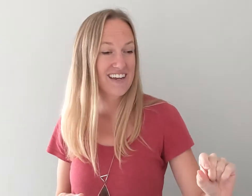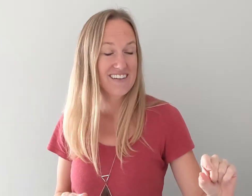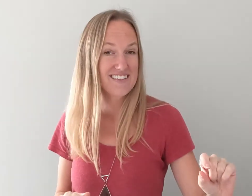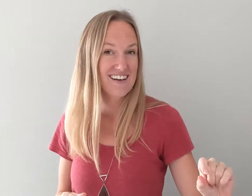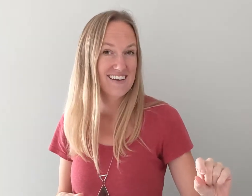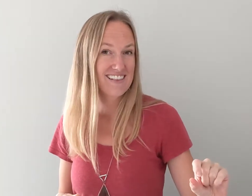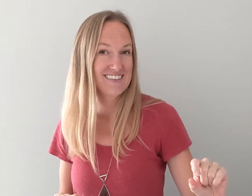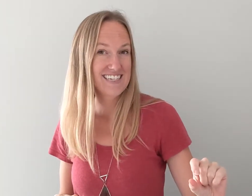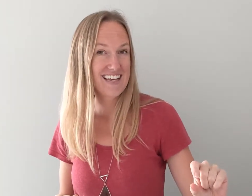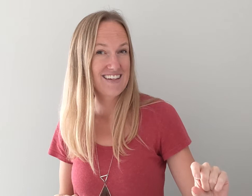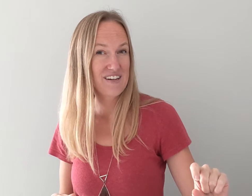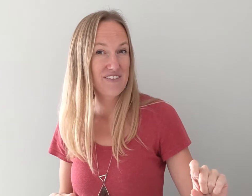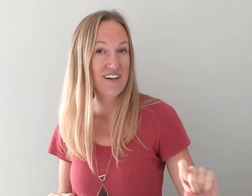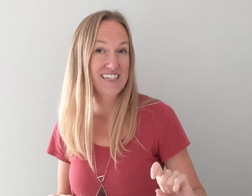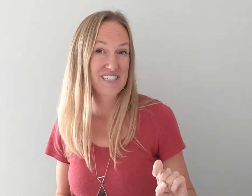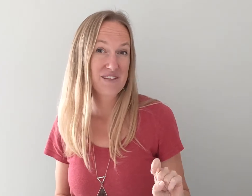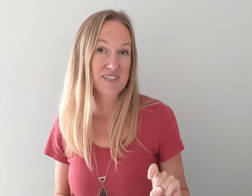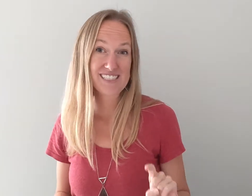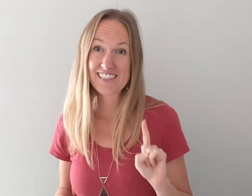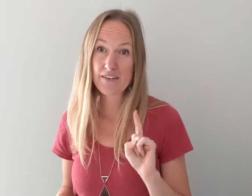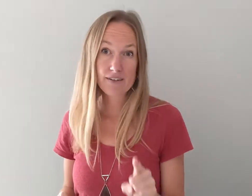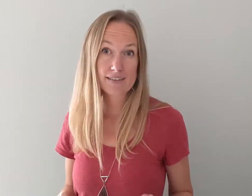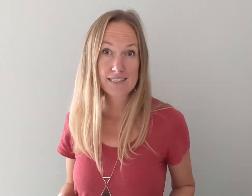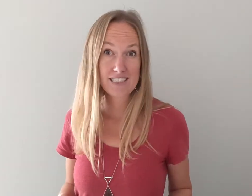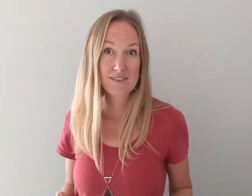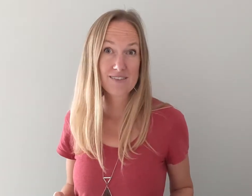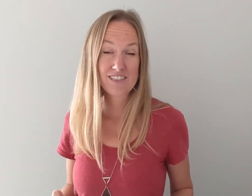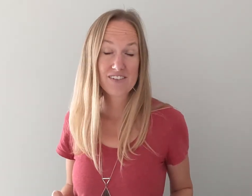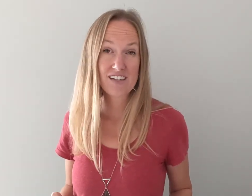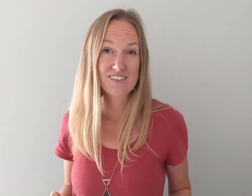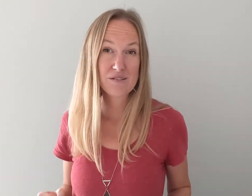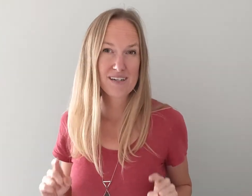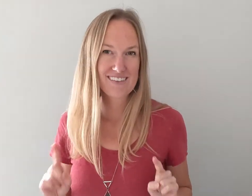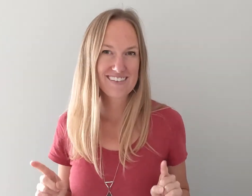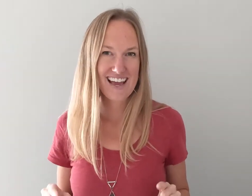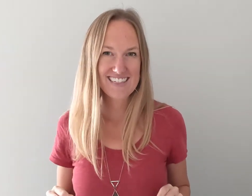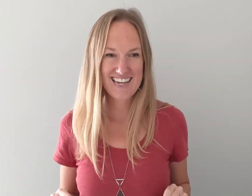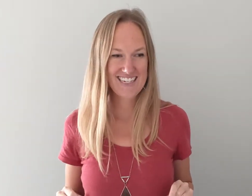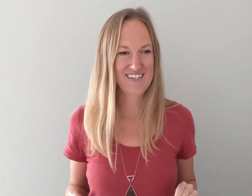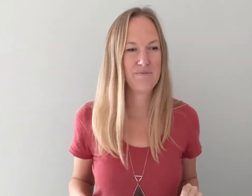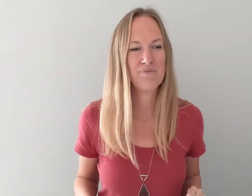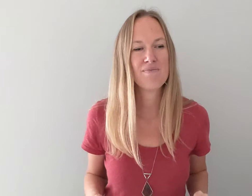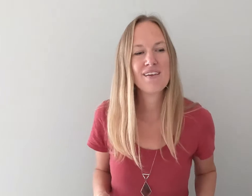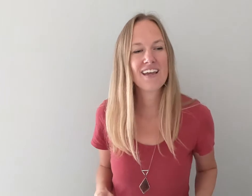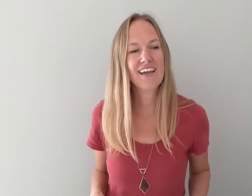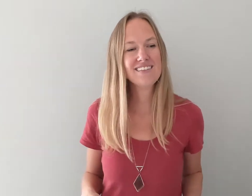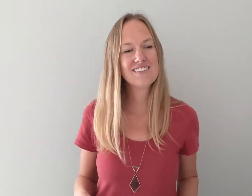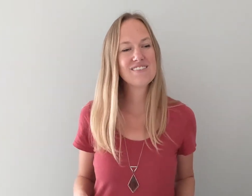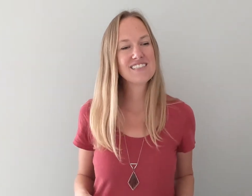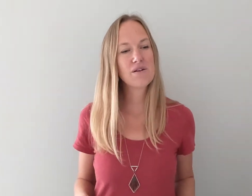the song, there's another variation of the verse that I forgot to teach you in the first video. So we're going to learn that today too. Okay, so we start with